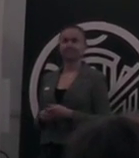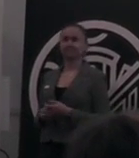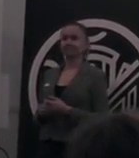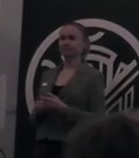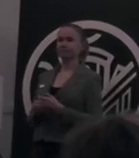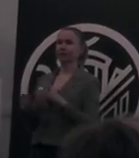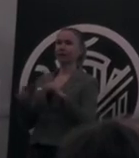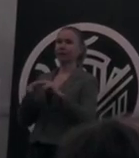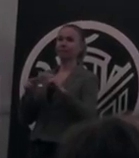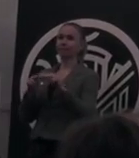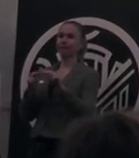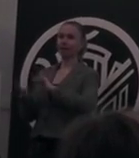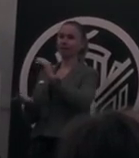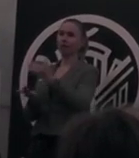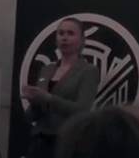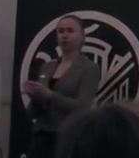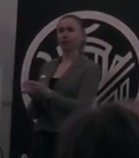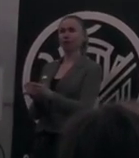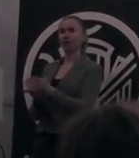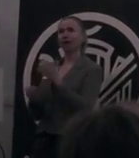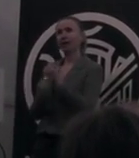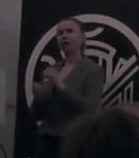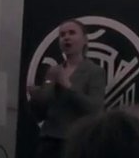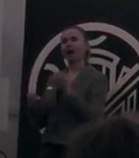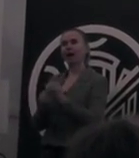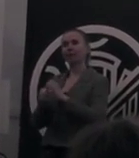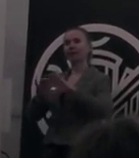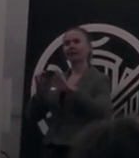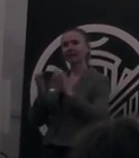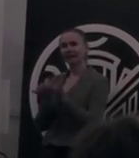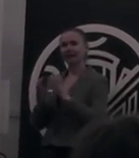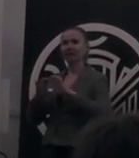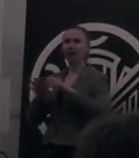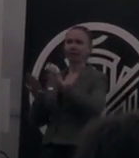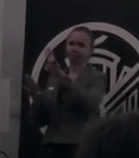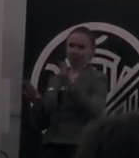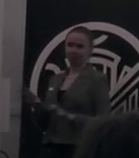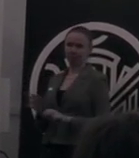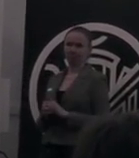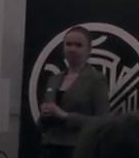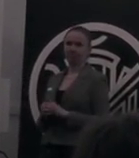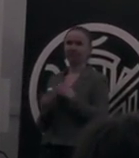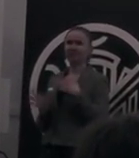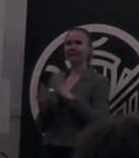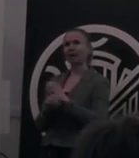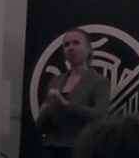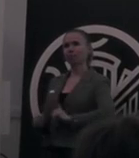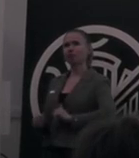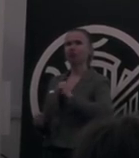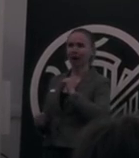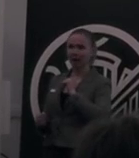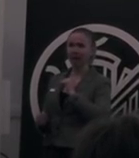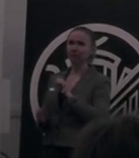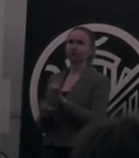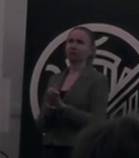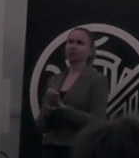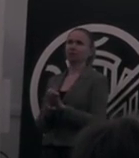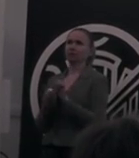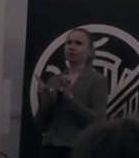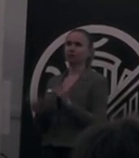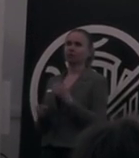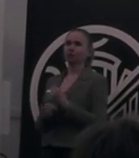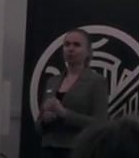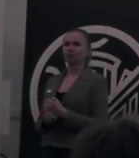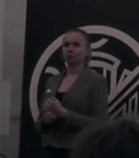The Milk Foundation, we do work all around the world. I want to talk a little bit about Pride, and the way I'm going to do